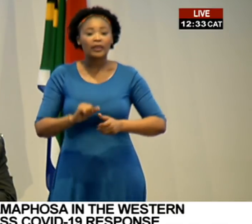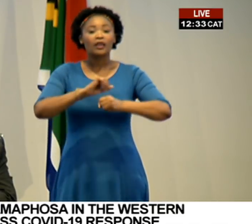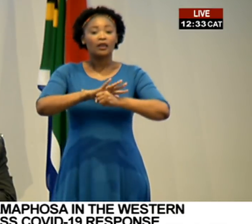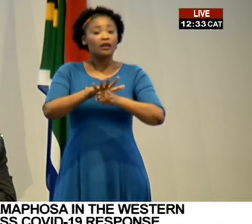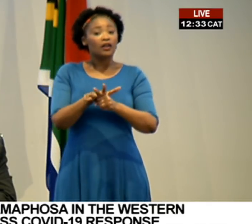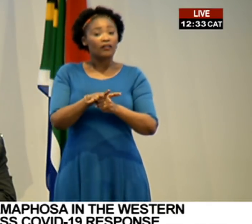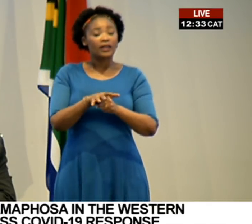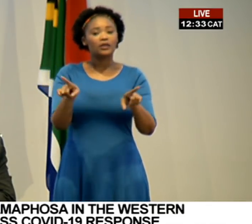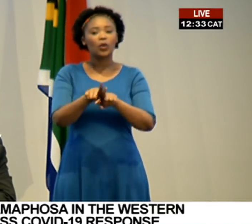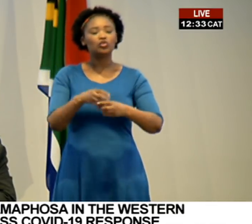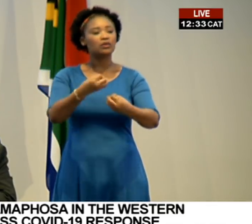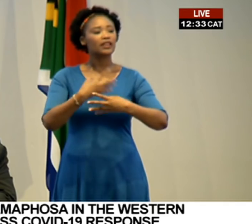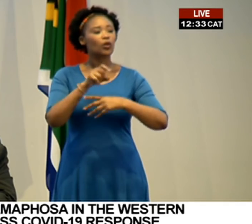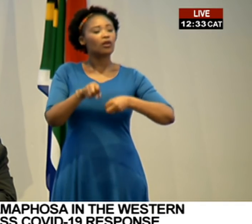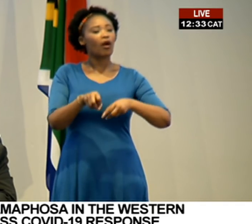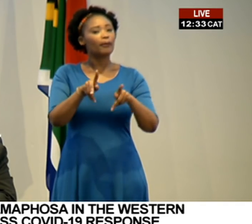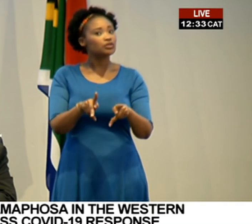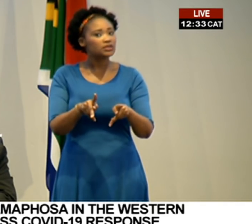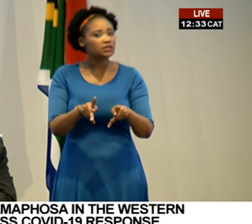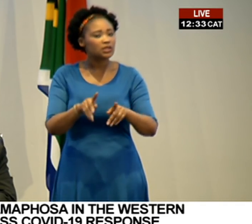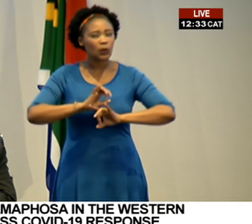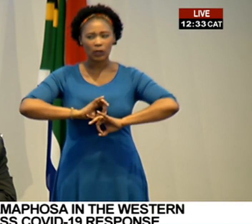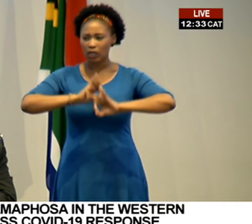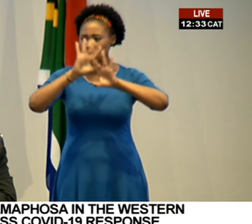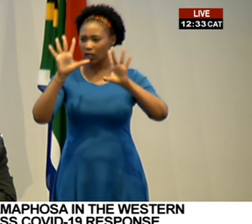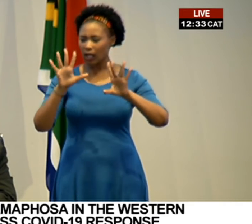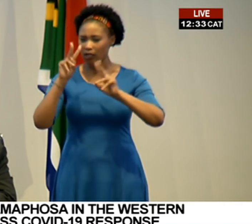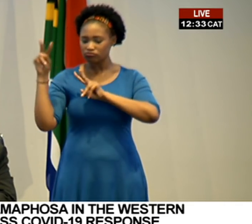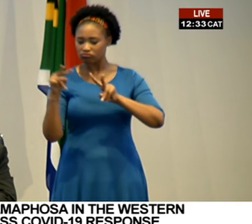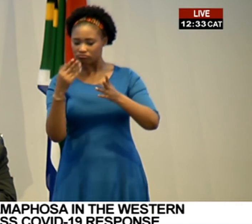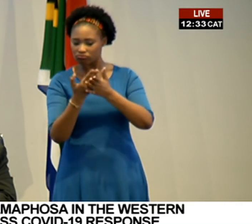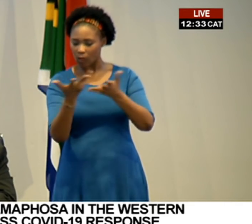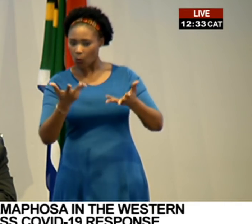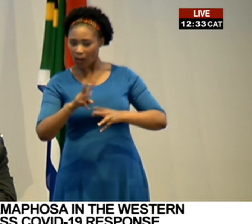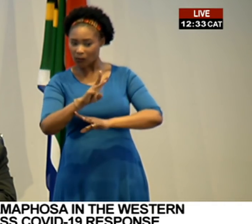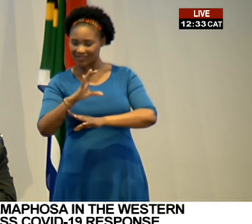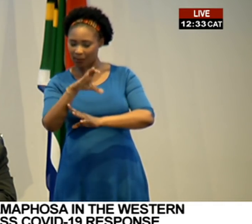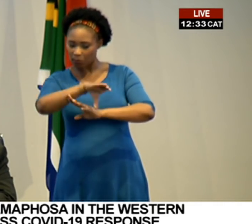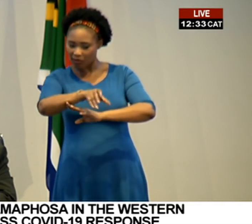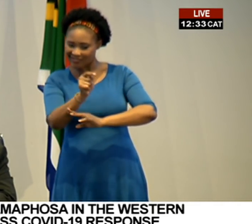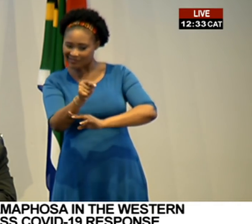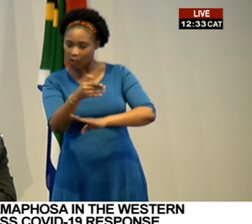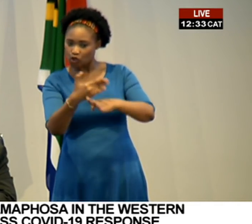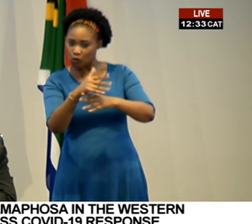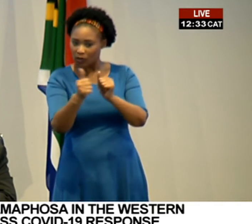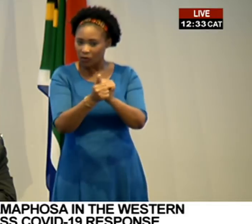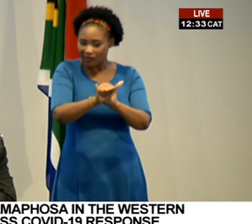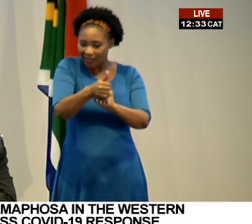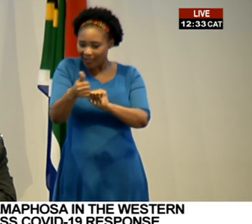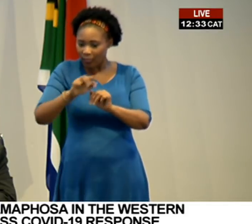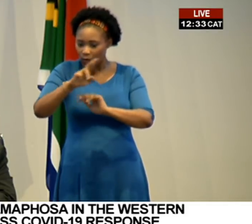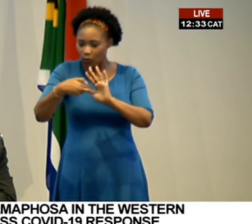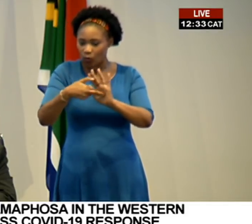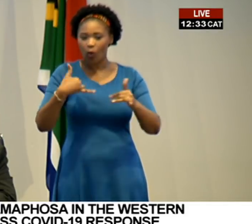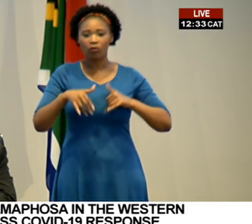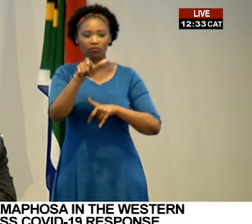COVID-19 has also given us an opportunity, which is clearly demonstrated here in the Western Cape, to work with other role